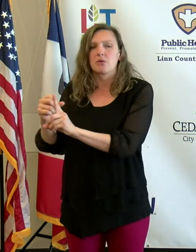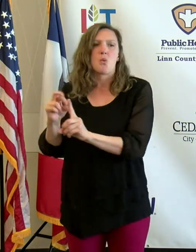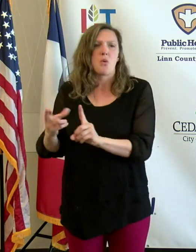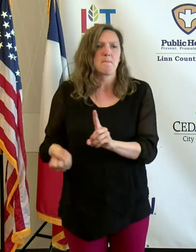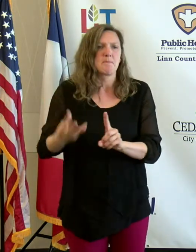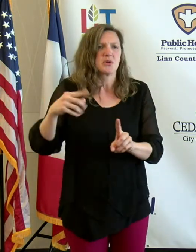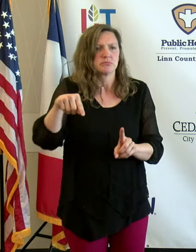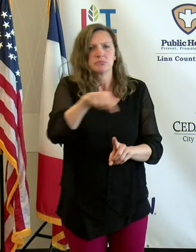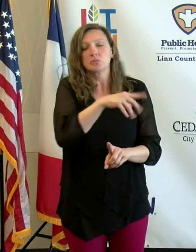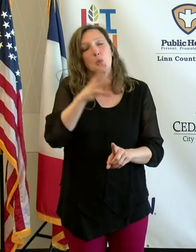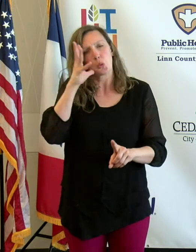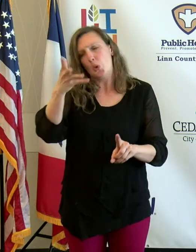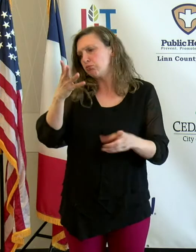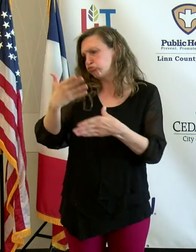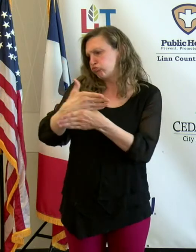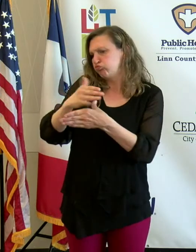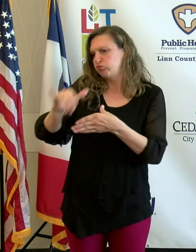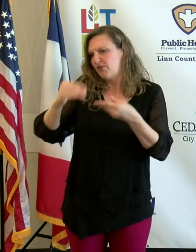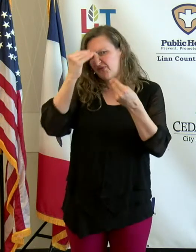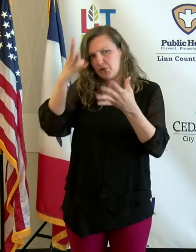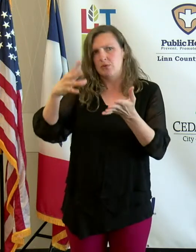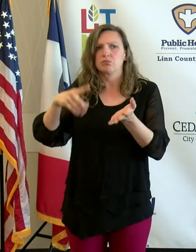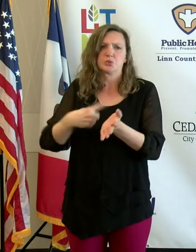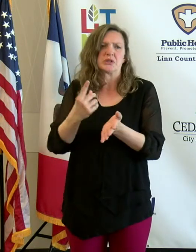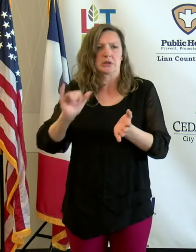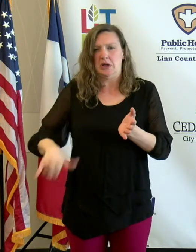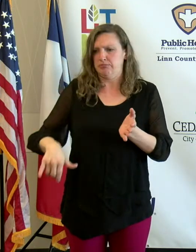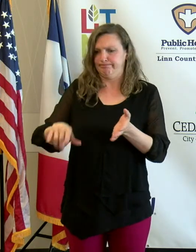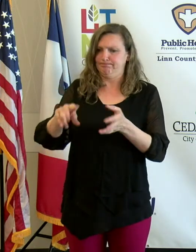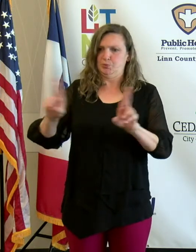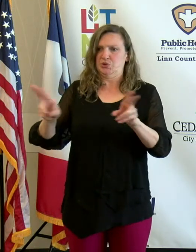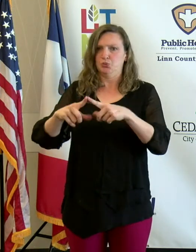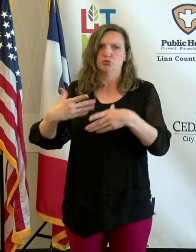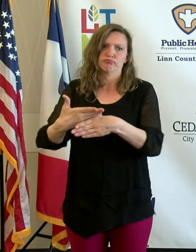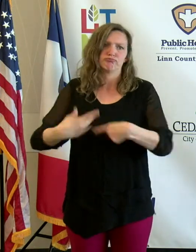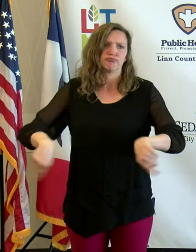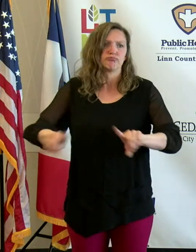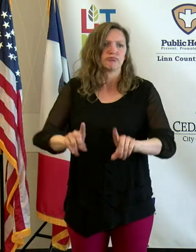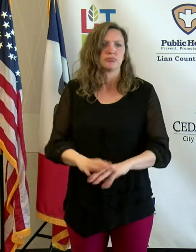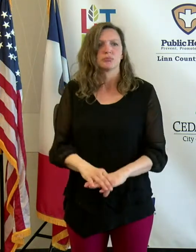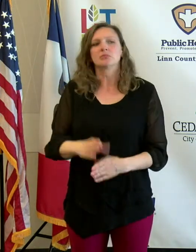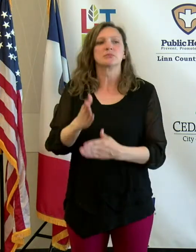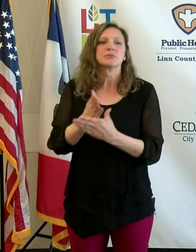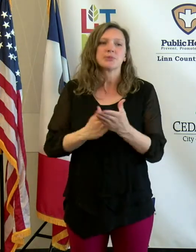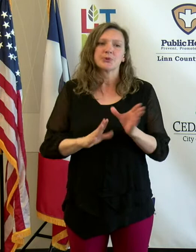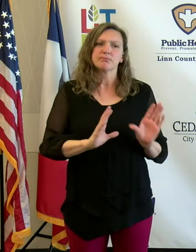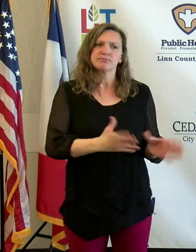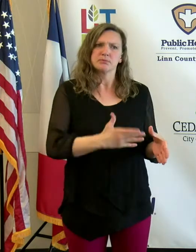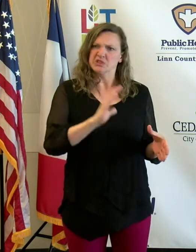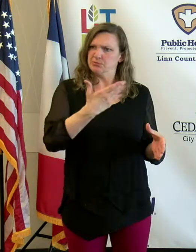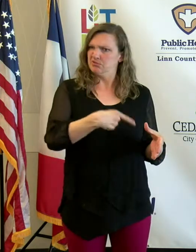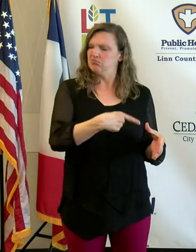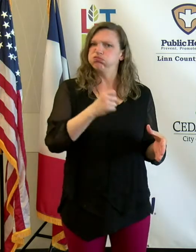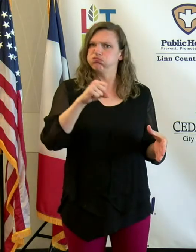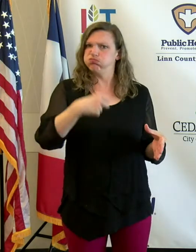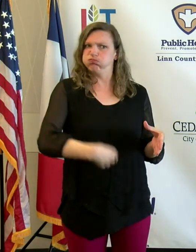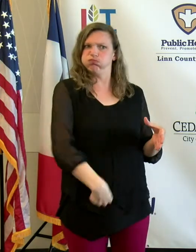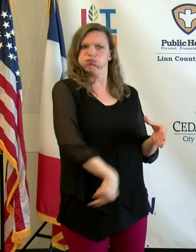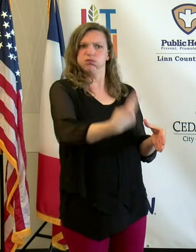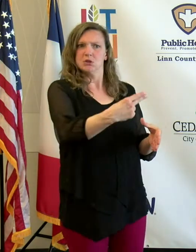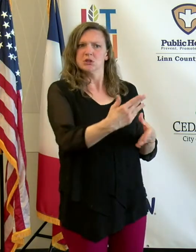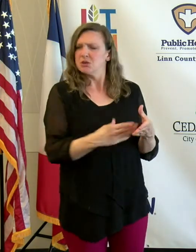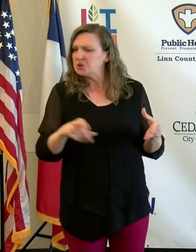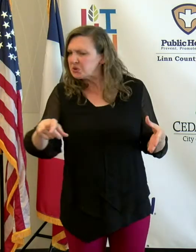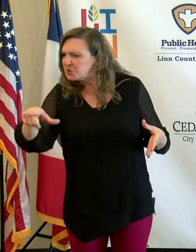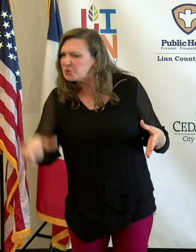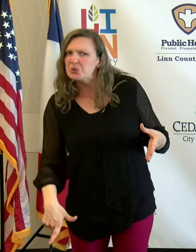data. But yes, we are looking at that data because we know that there are populations that are disproportionately impacted by COVID-19. So we do want